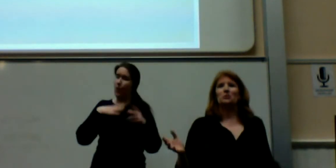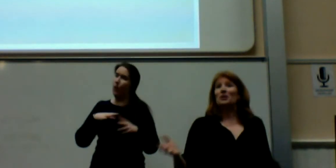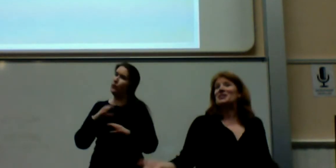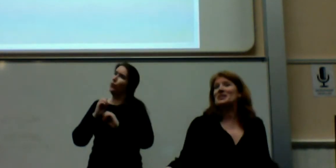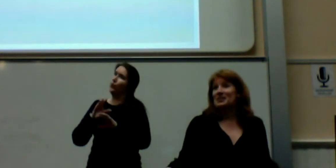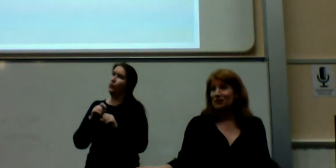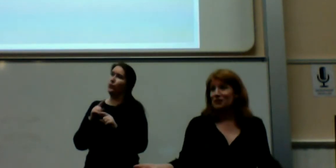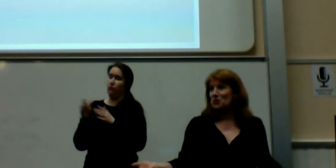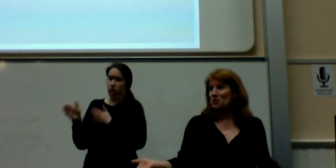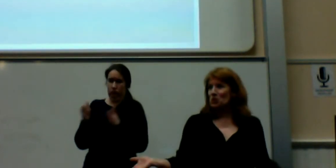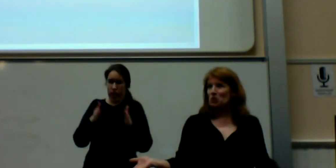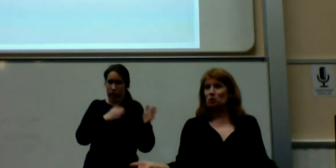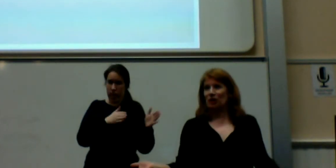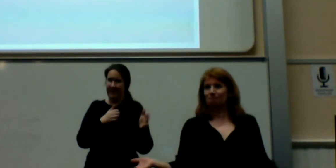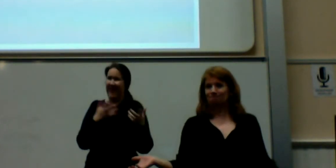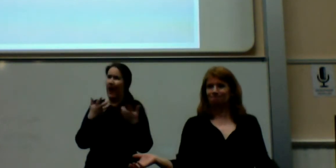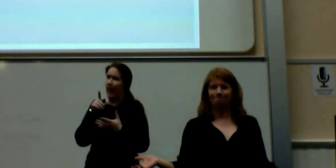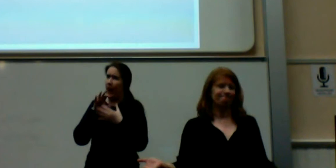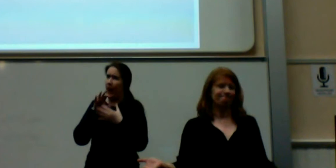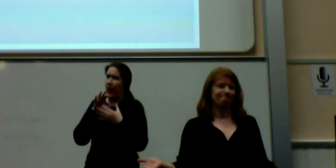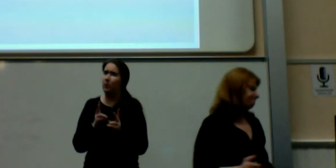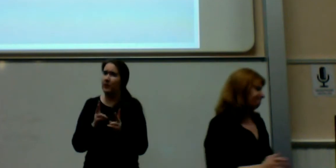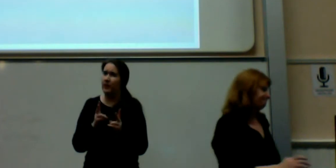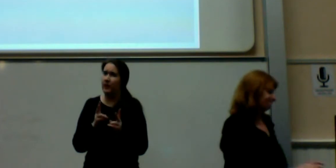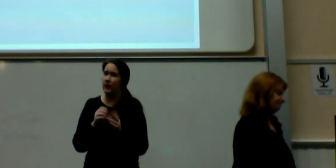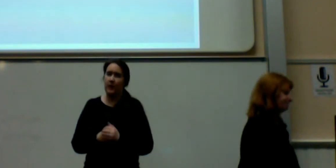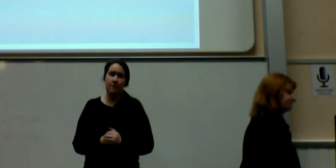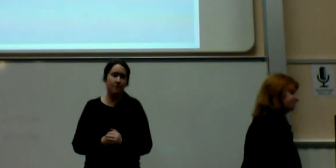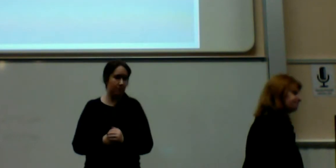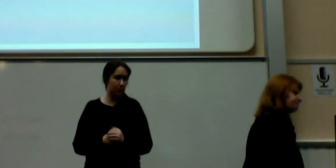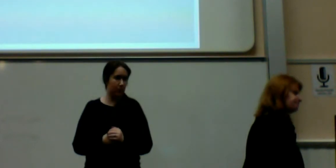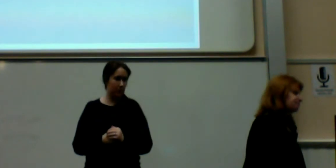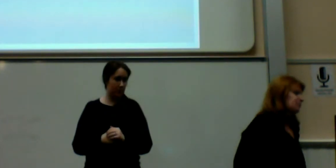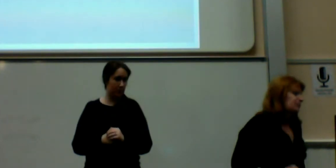tell you, what does this have to do with interpreting?